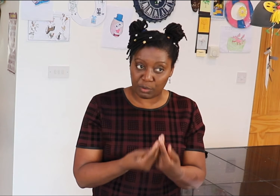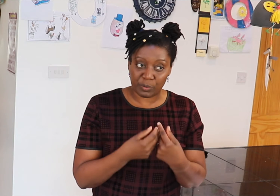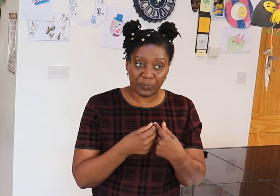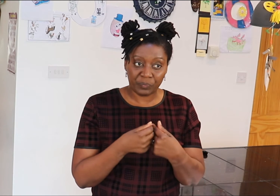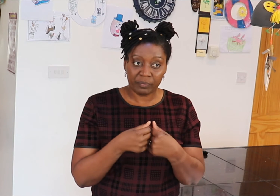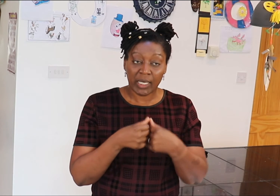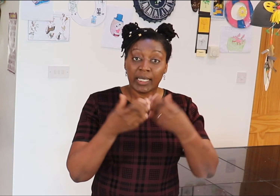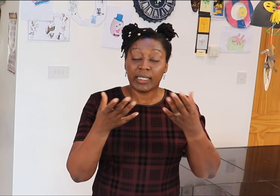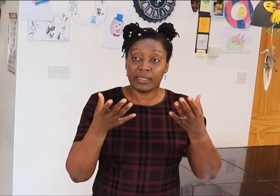physical